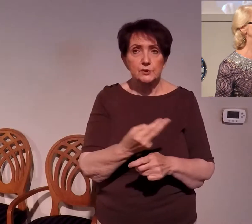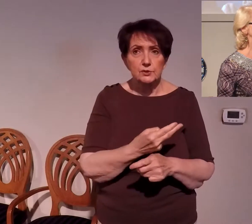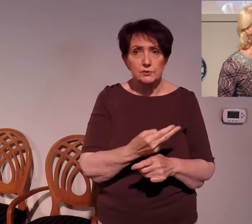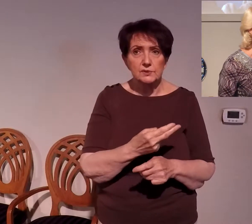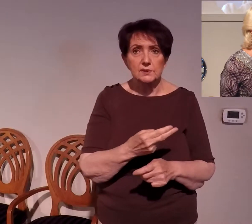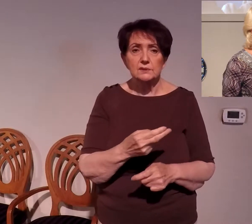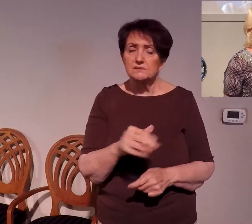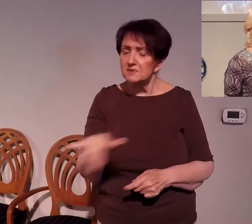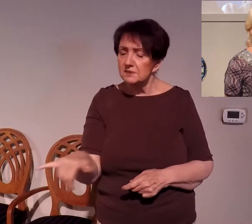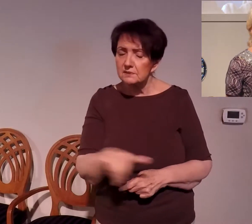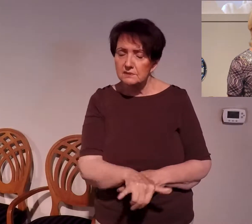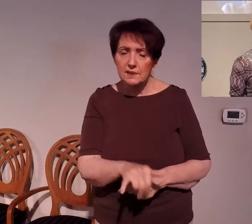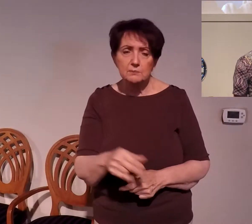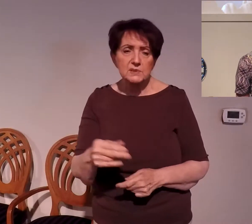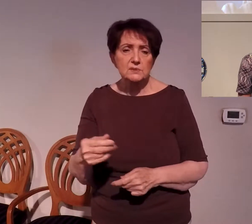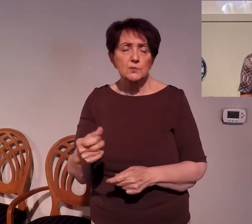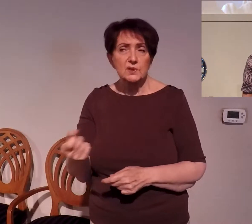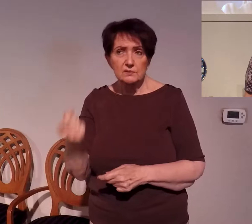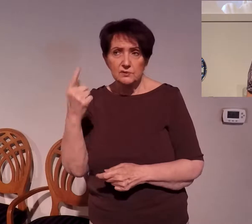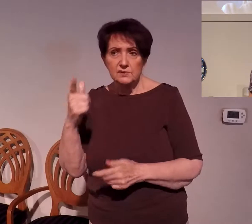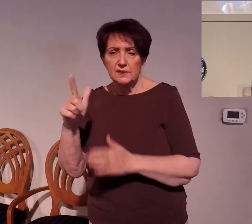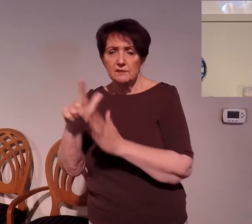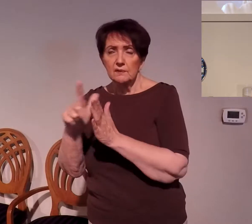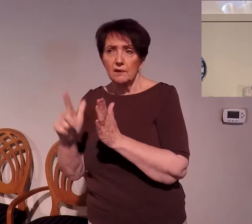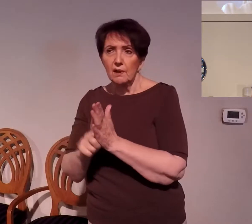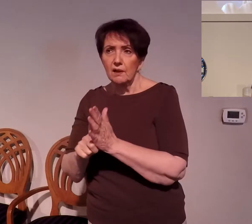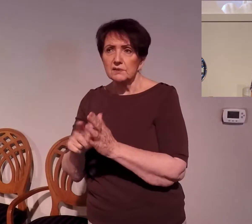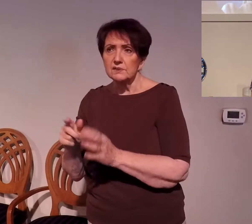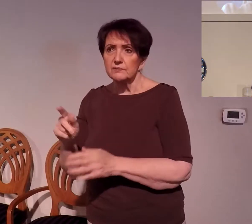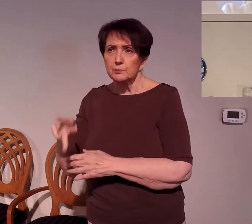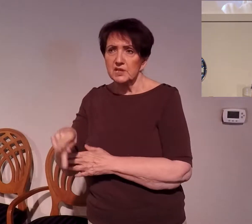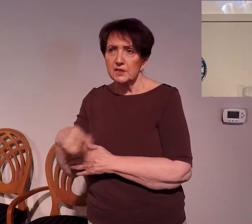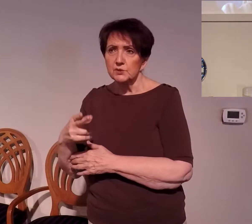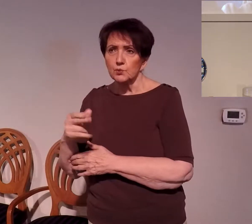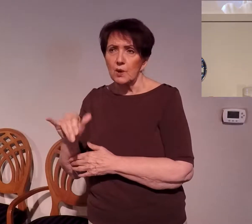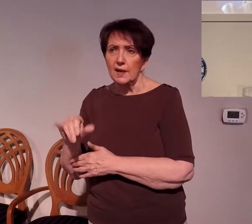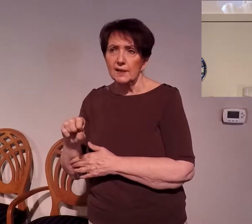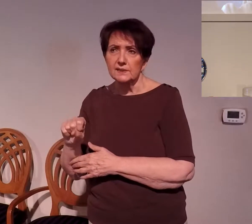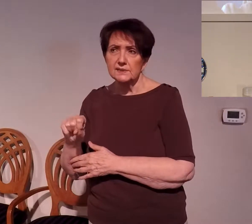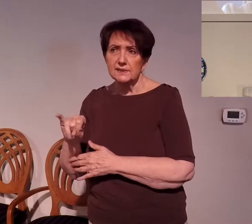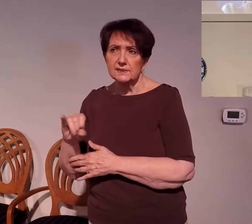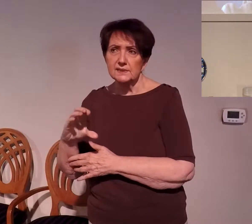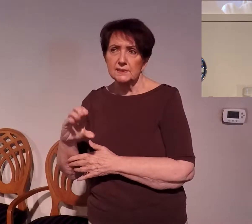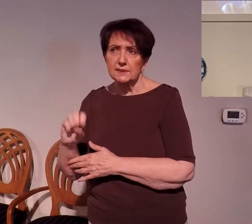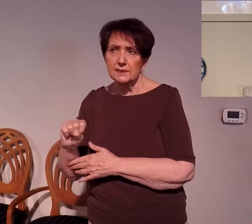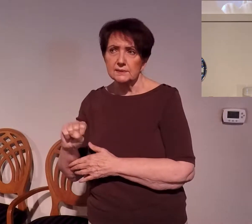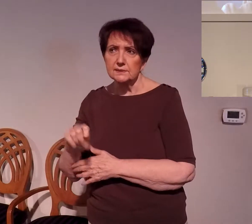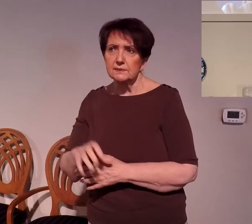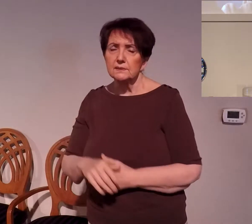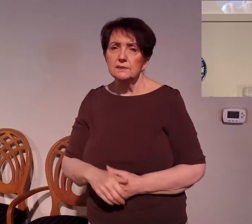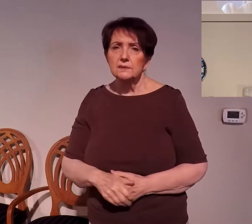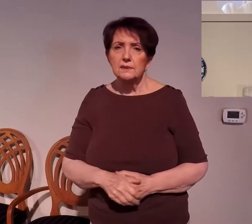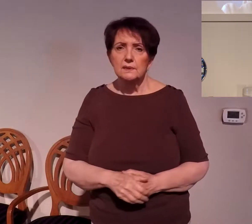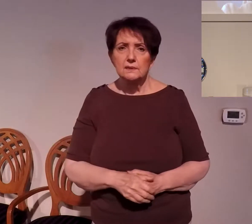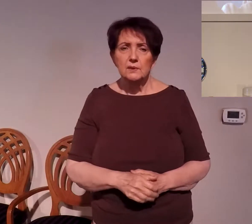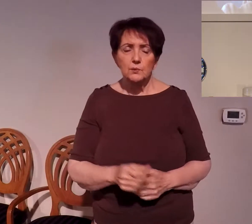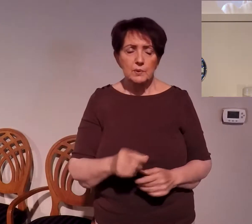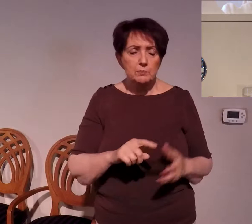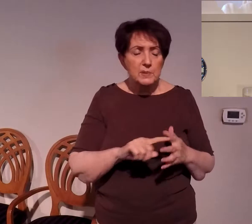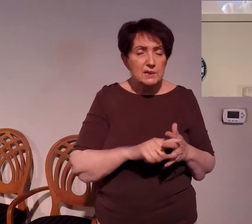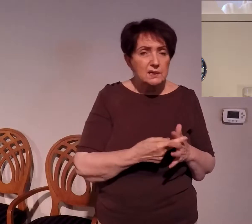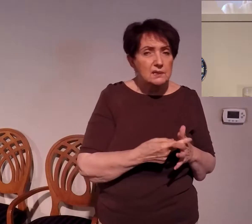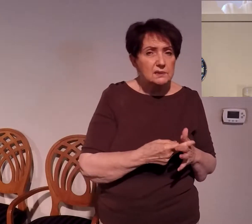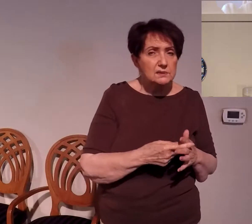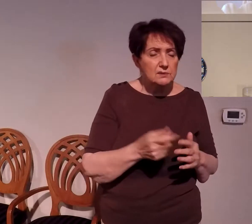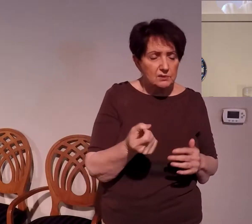we can understand the laws of physics. And we begin to understand the laws of quantum physics. We